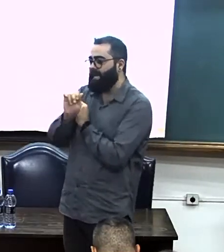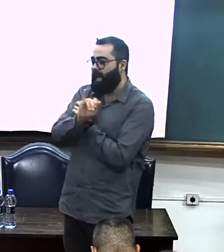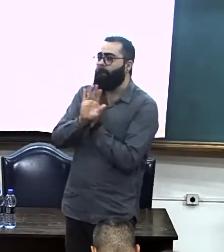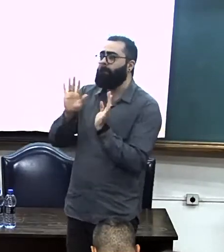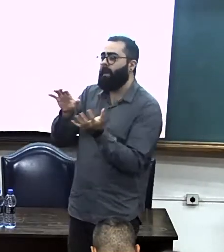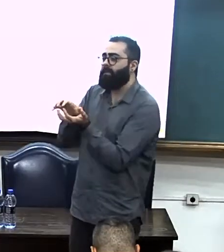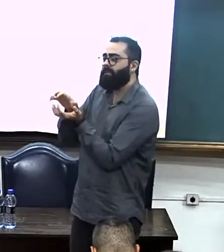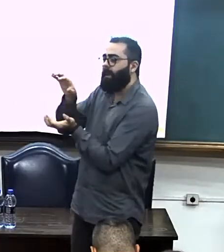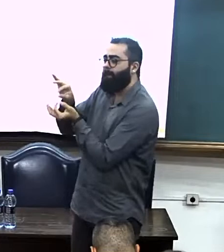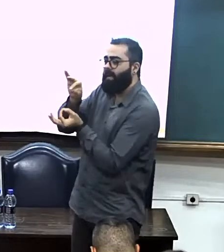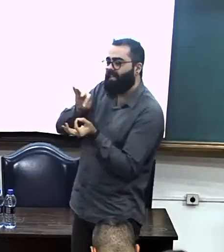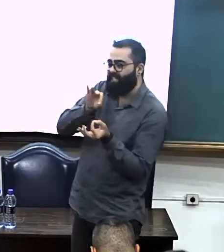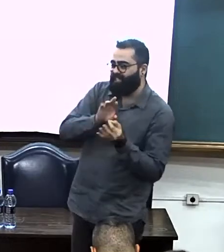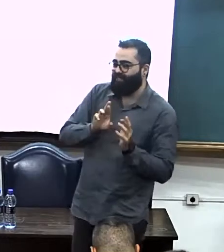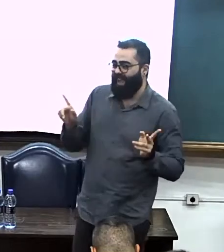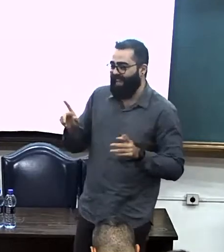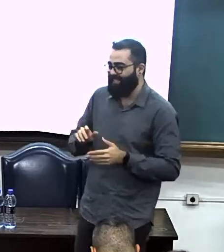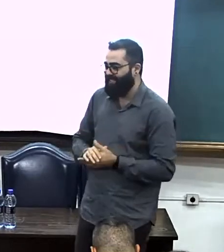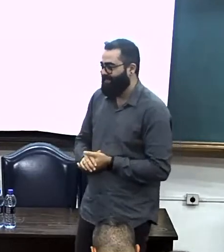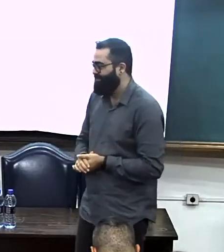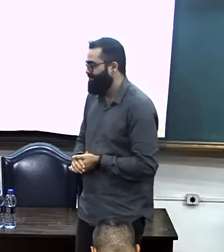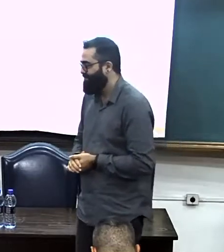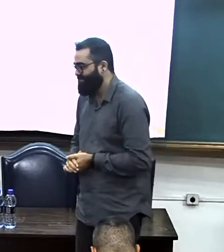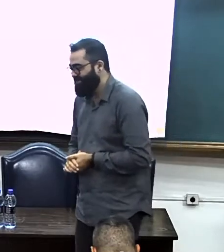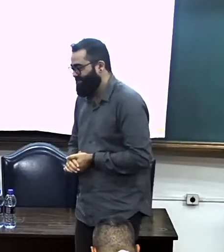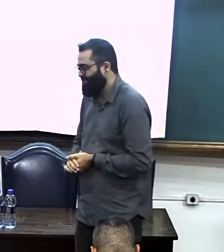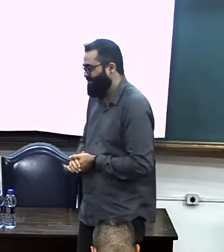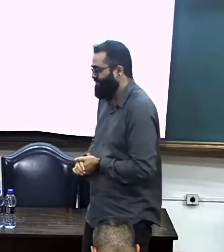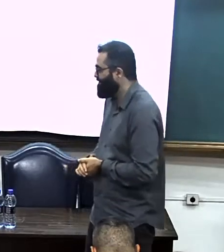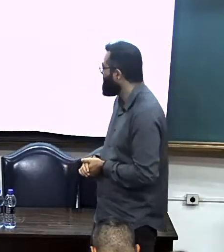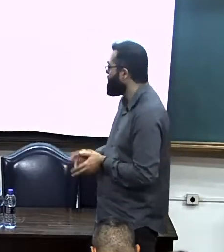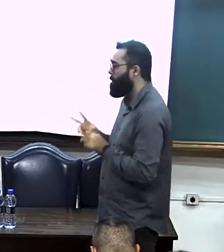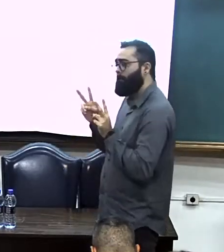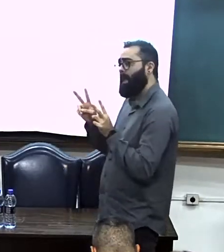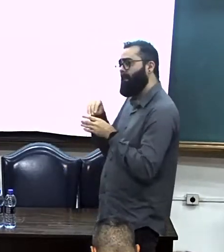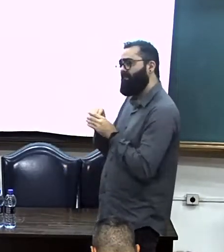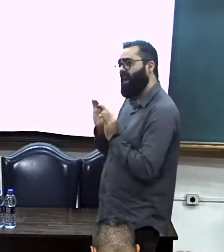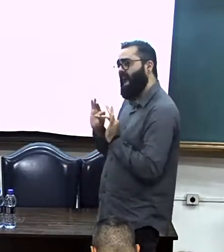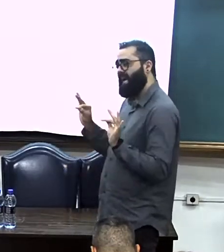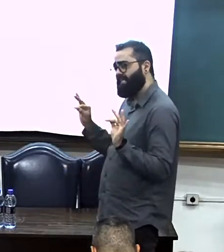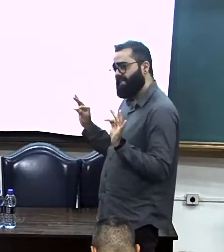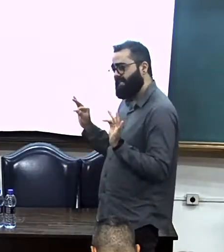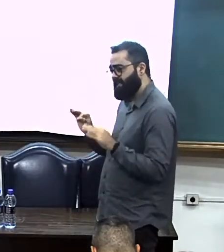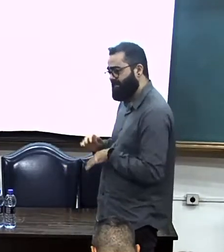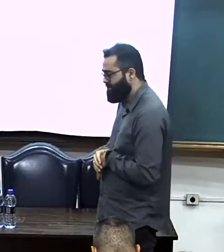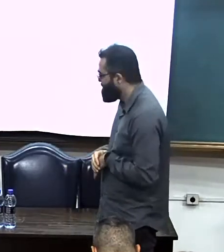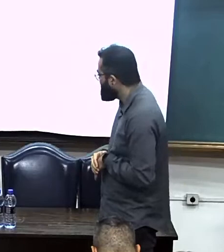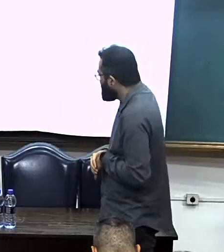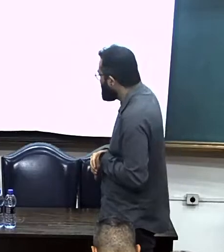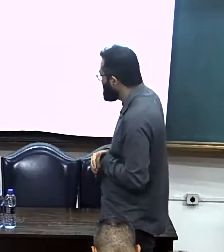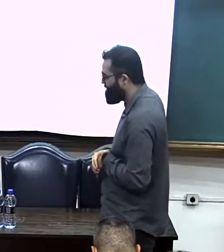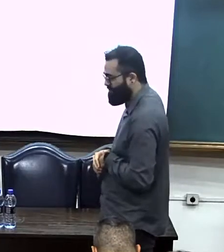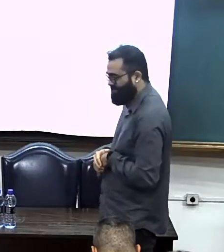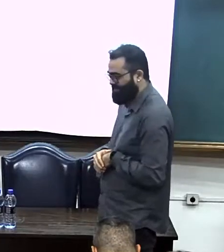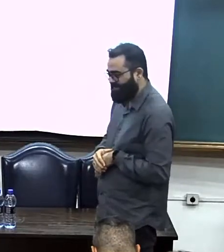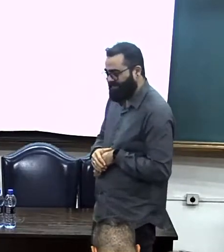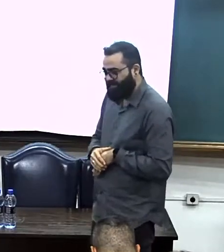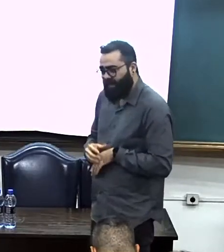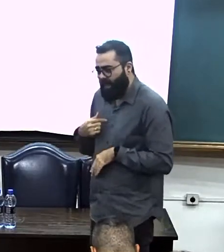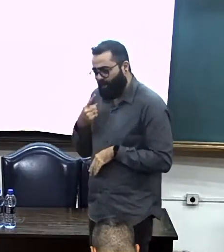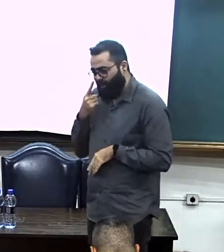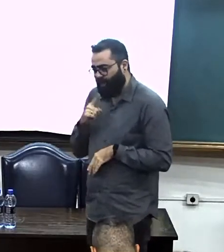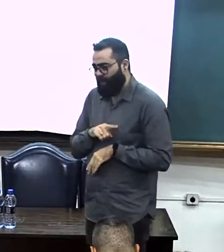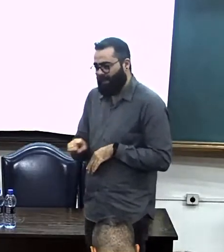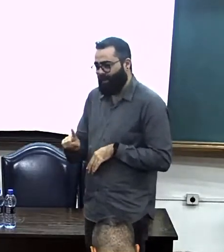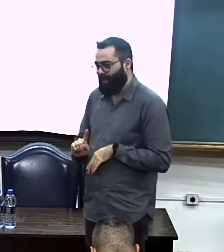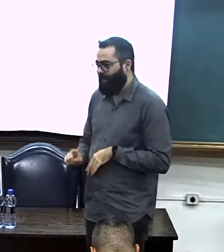que ela comentou é que, embora eu tenha, numa mesma sentença, né, as mesmas vogais, eu não pronuncio as vogais todas